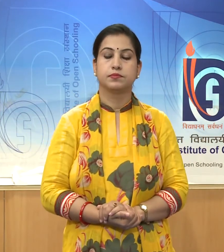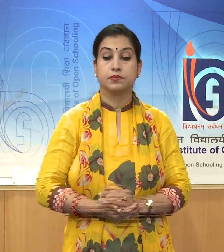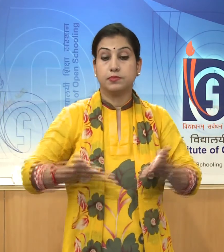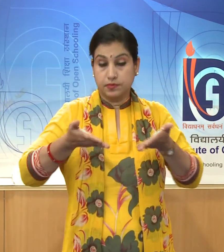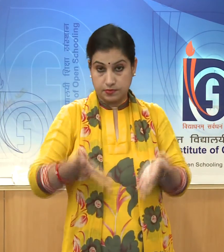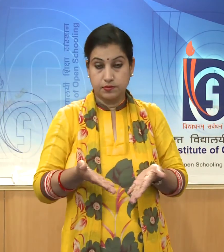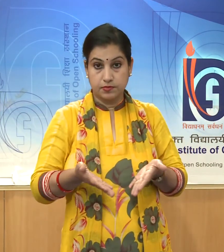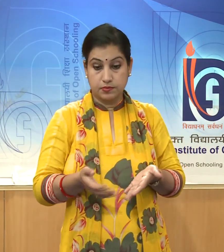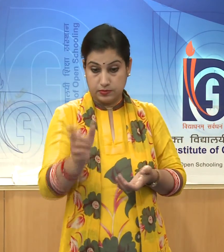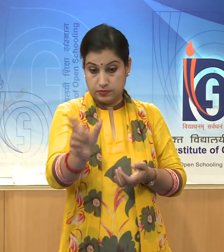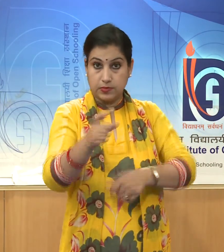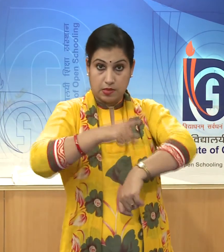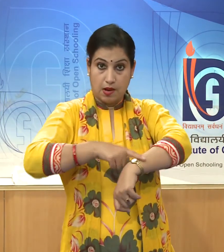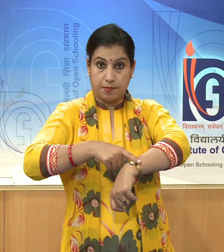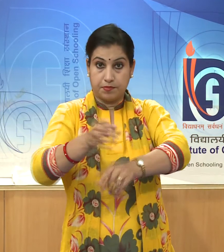While post-impressionism